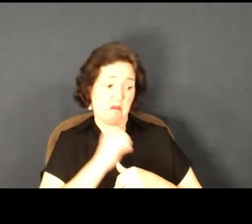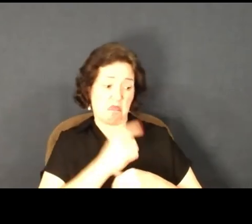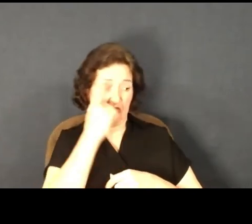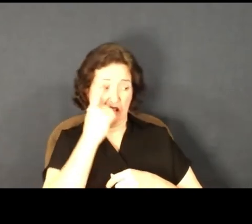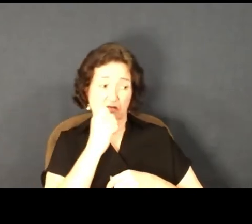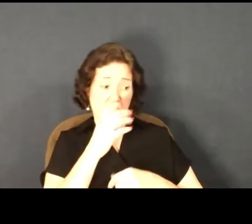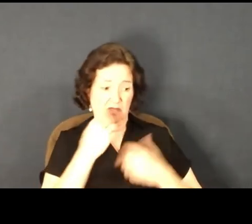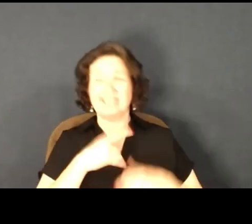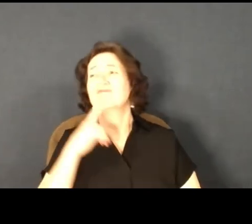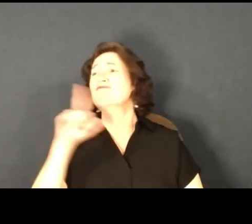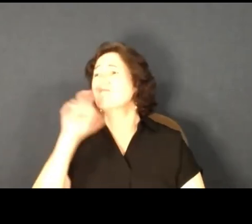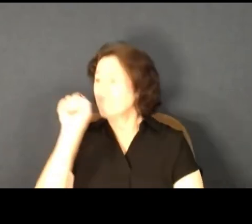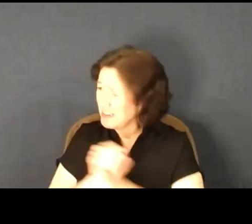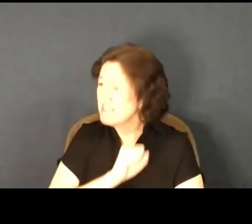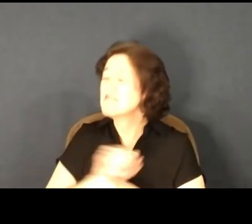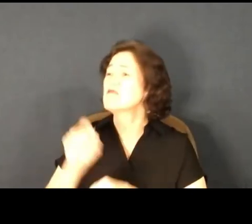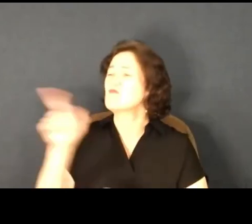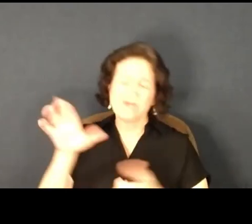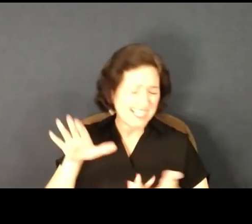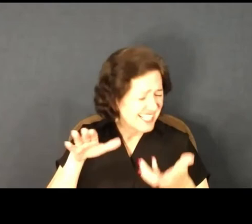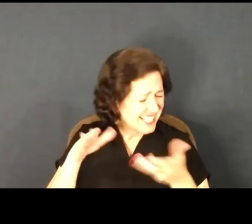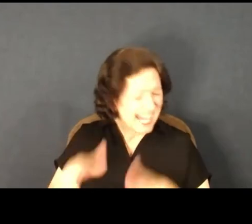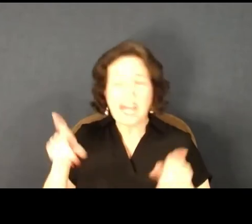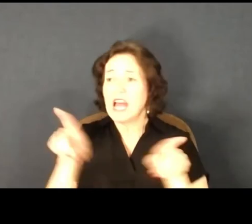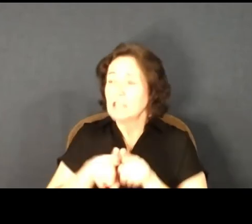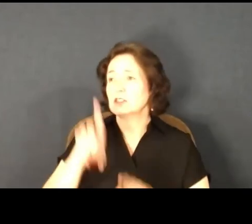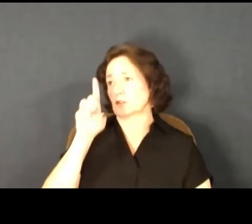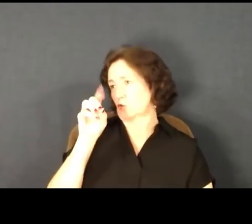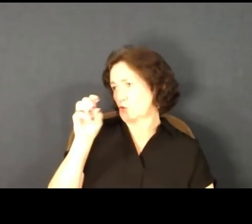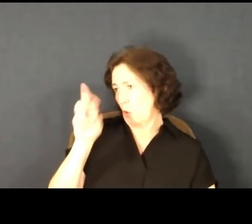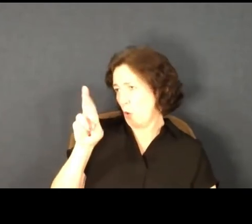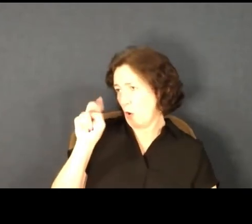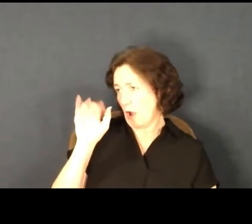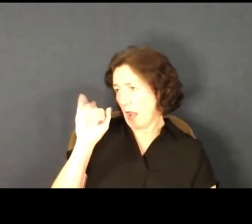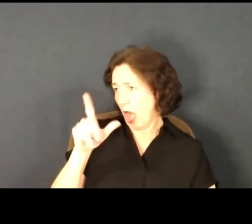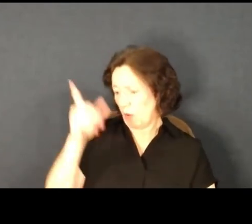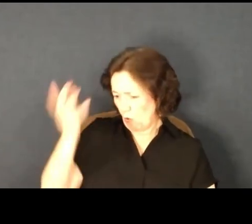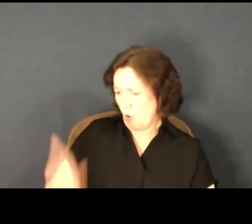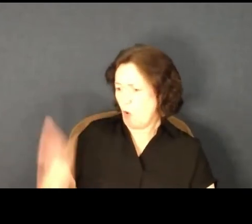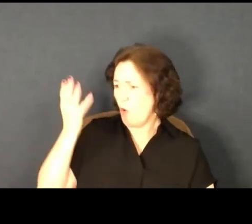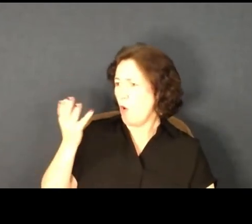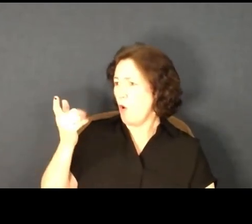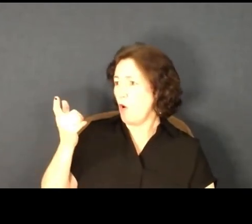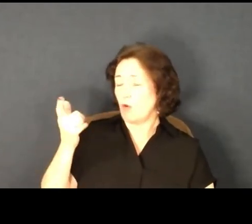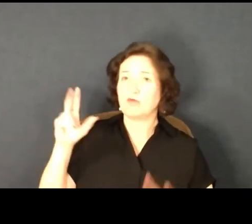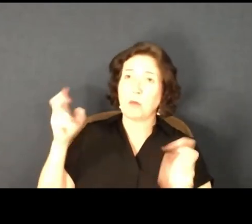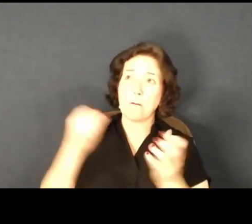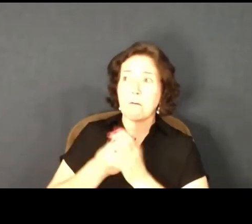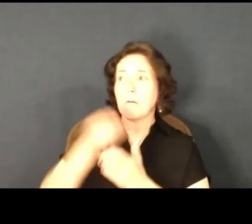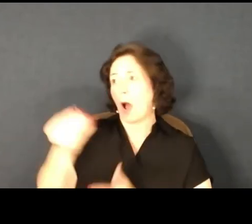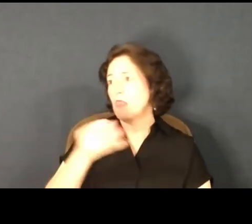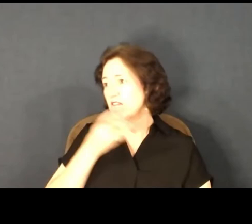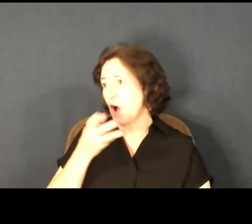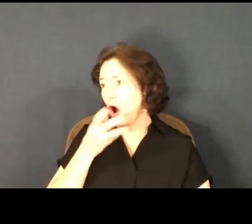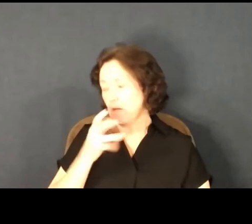said, you are dead as a doornail. You have bought the farm. He said,